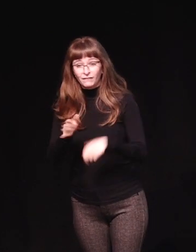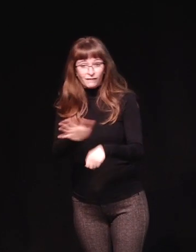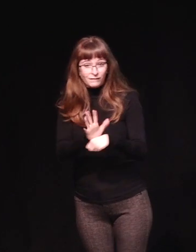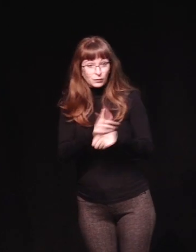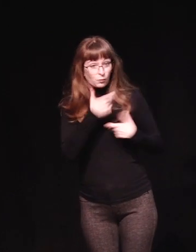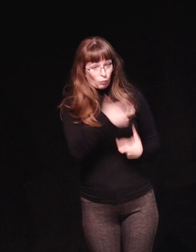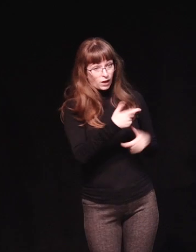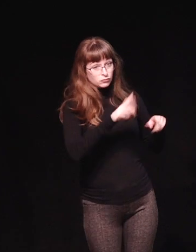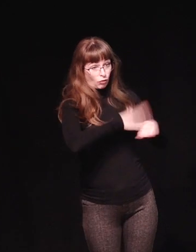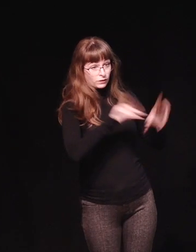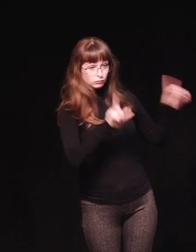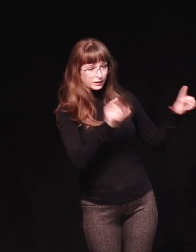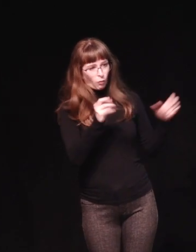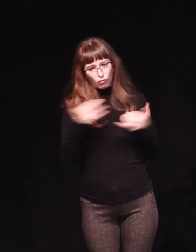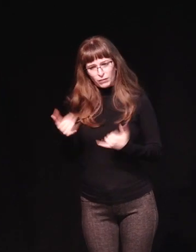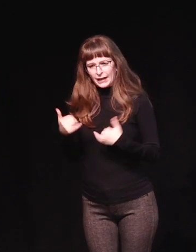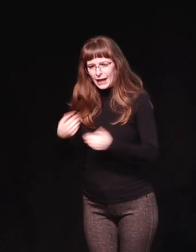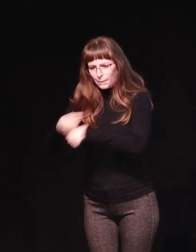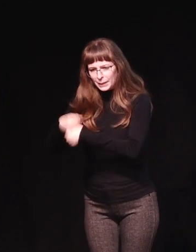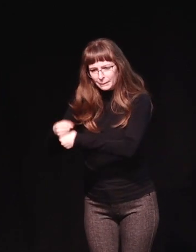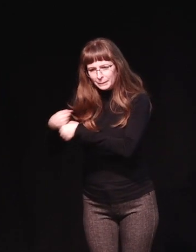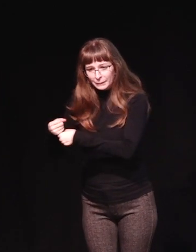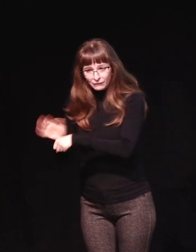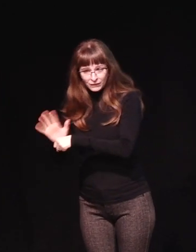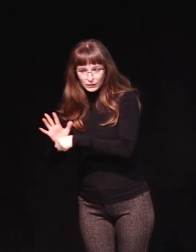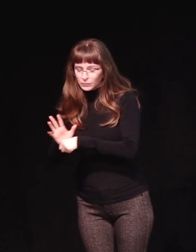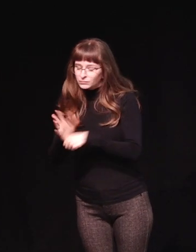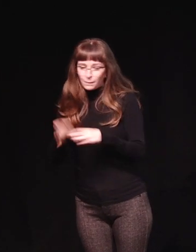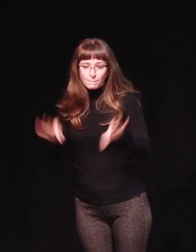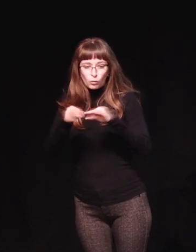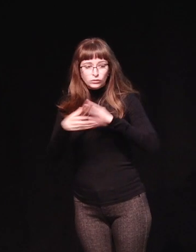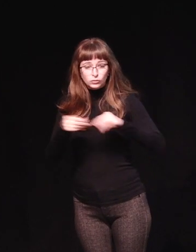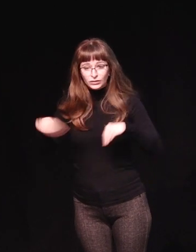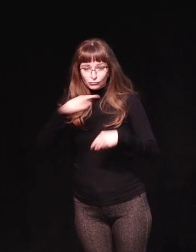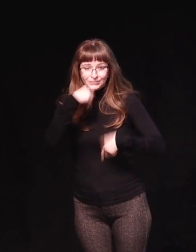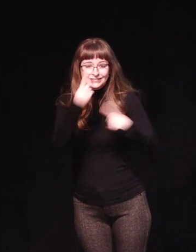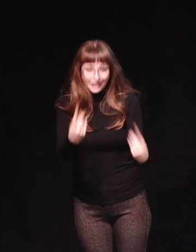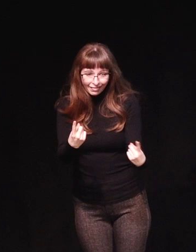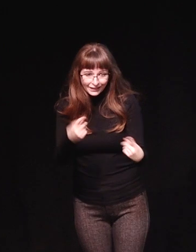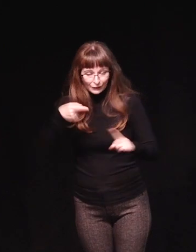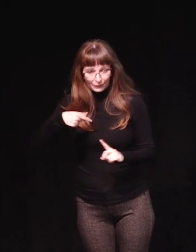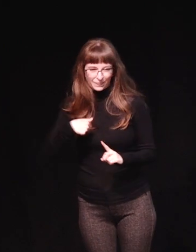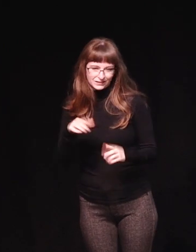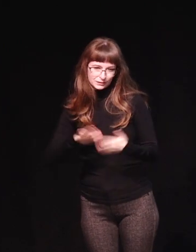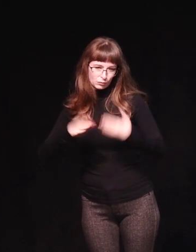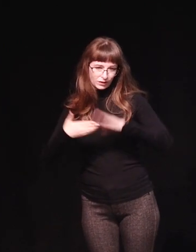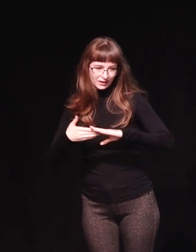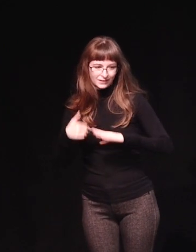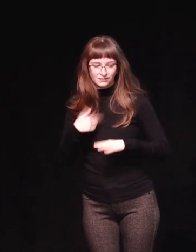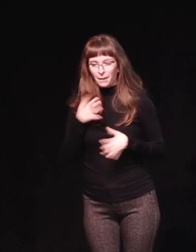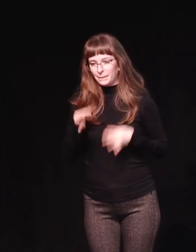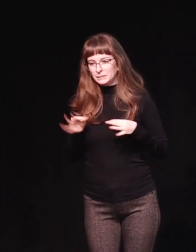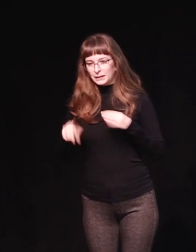on films and telling these really important stories about the community. Just a little bit about the Mayor's Office of Media and